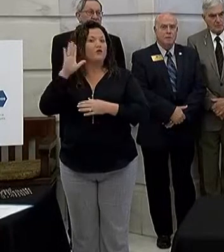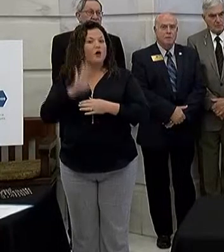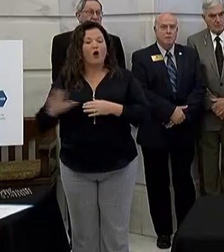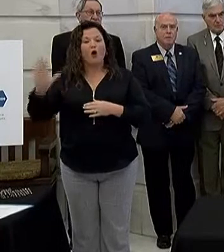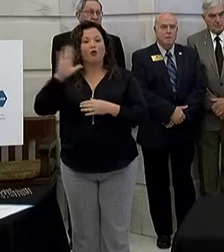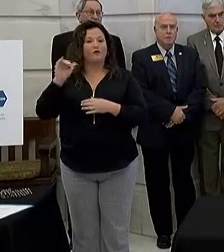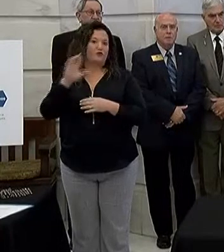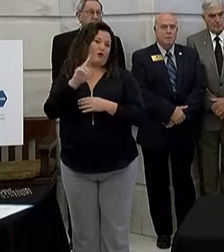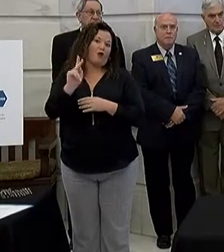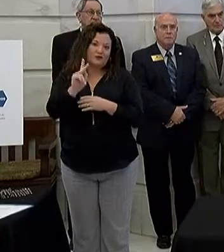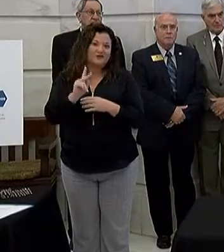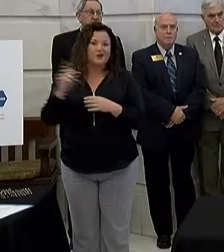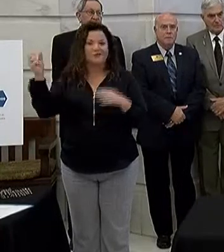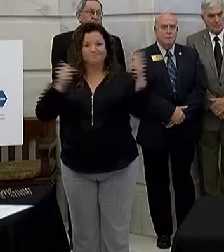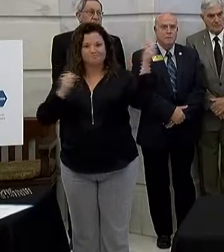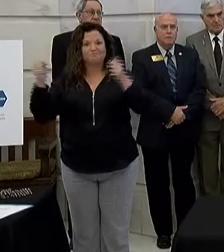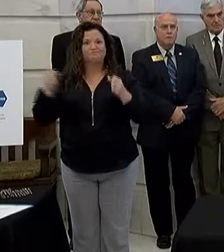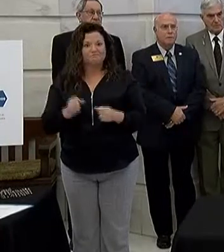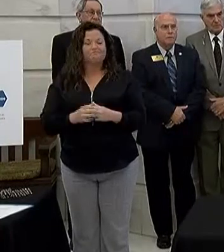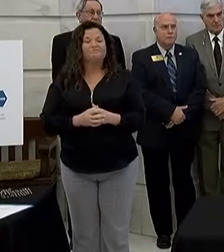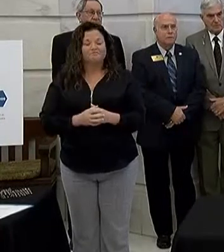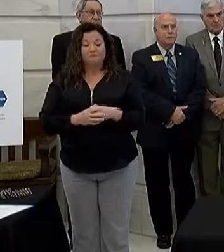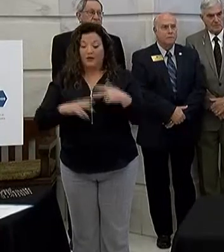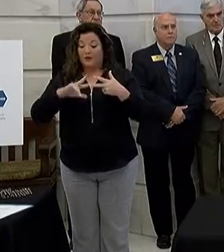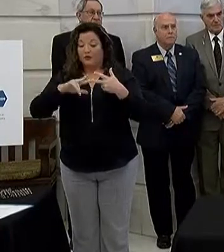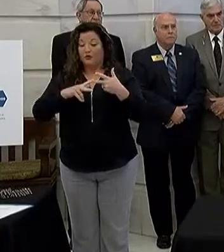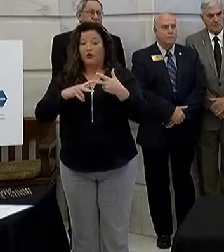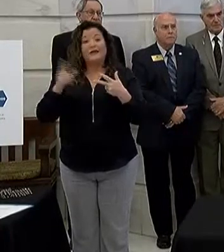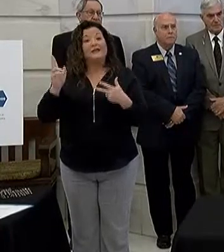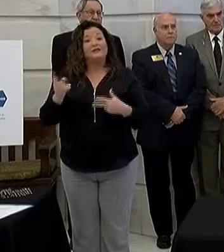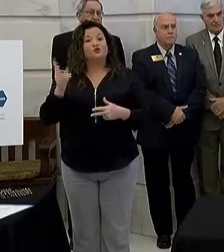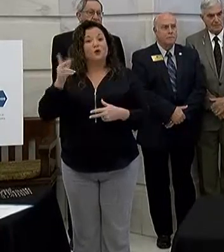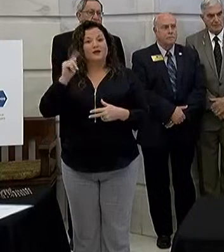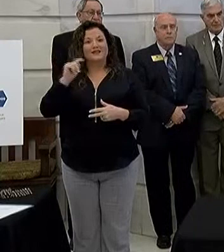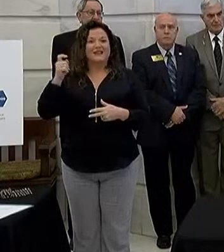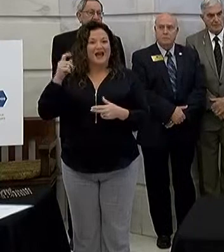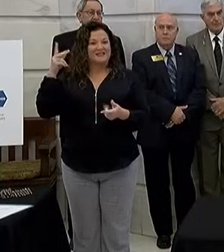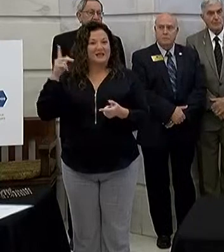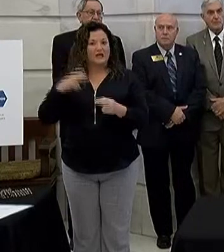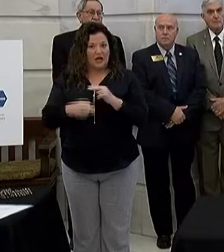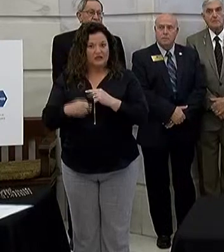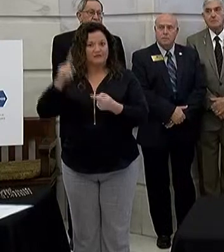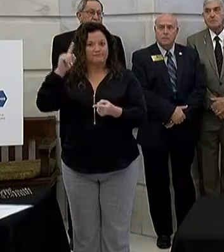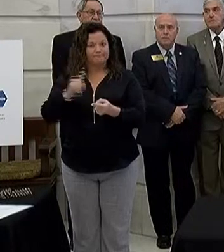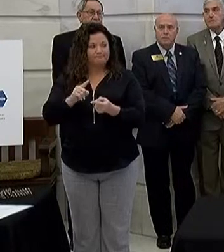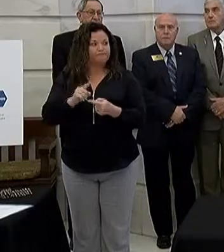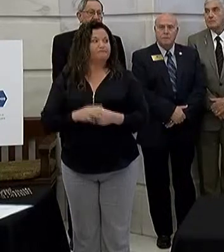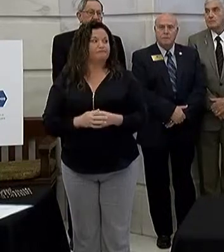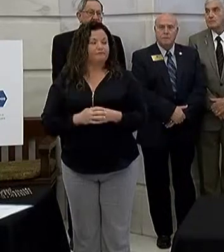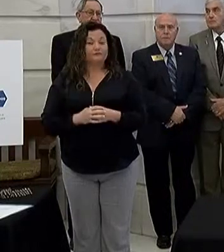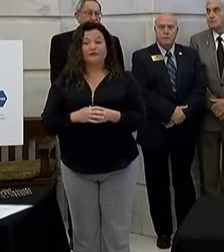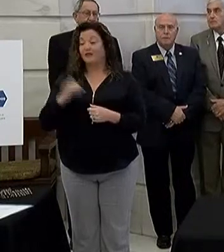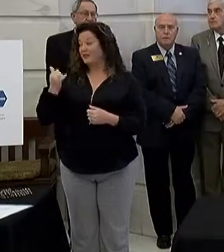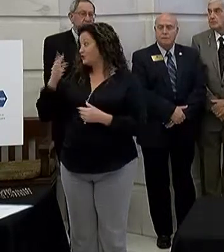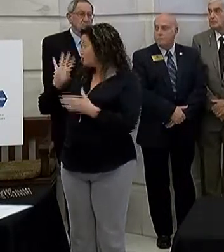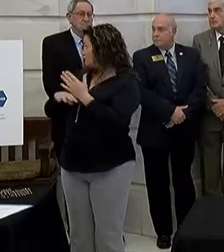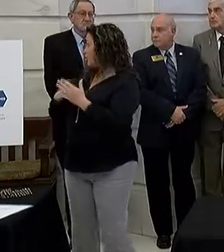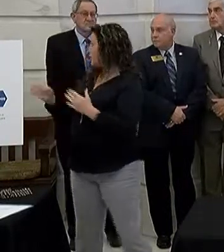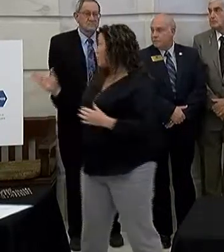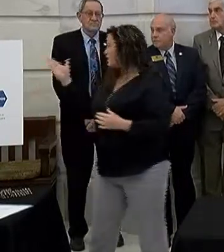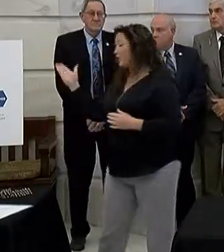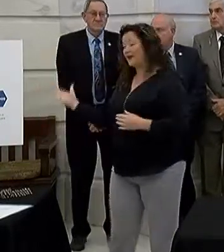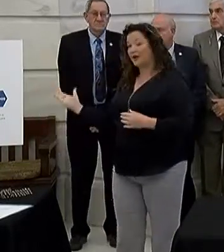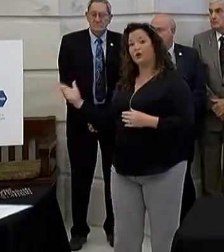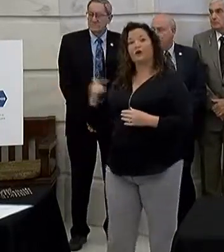of Arkansas. And then thirdly, it comes to the historic tax cuts that we did. And on this chart over here, it